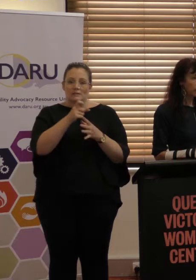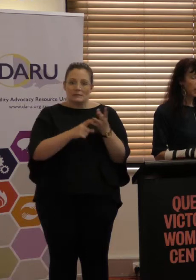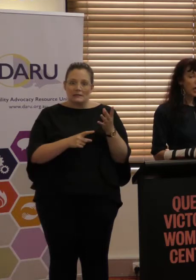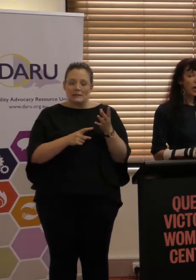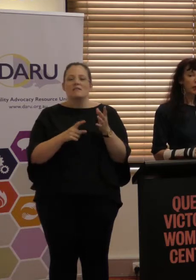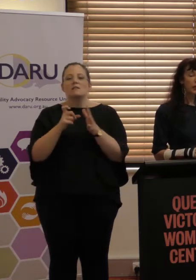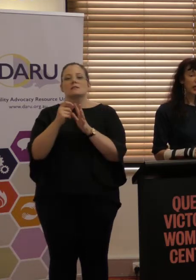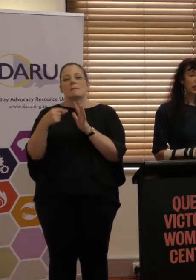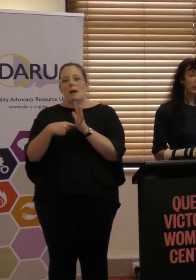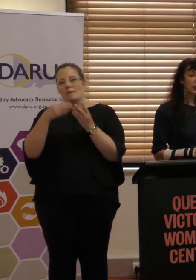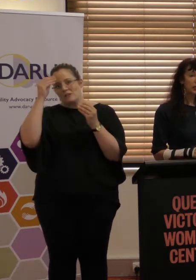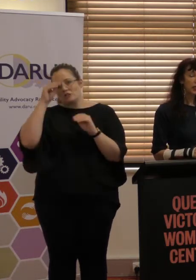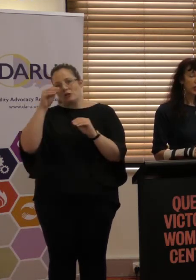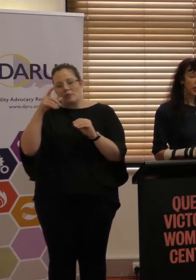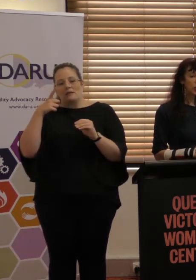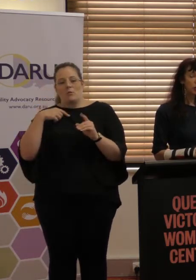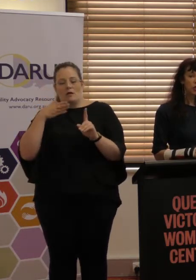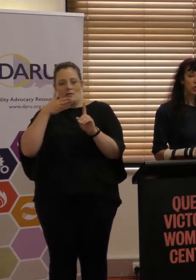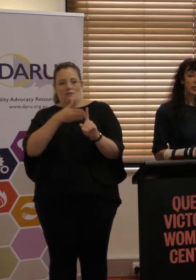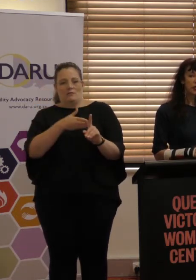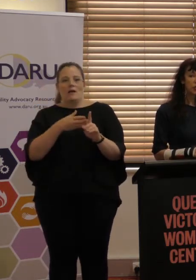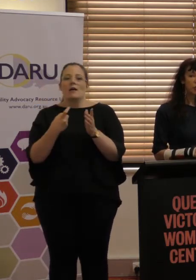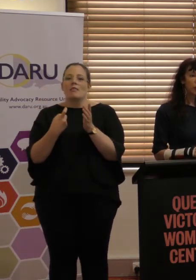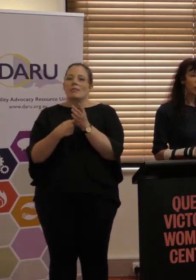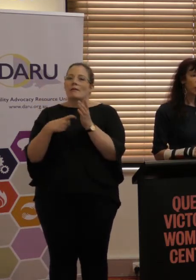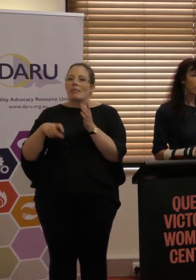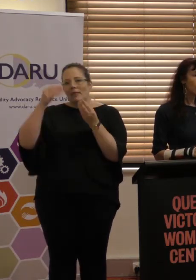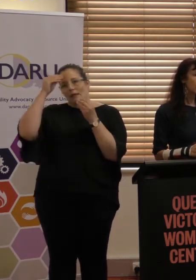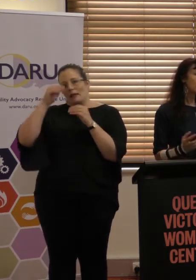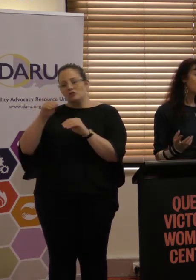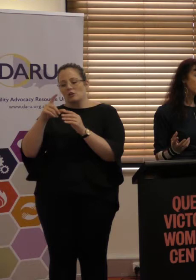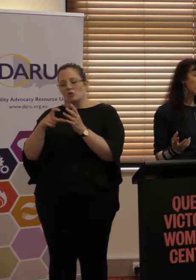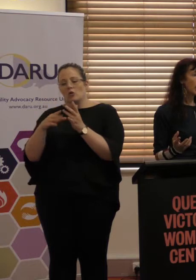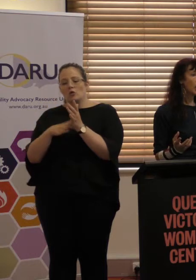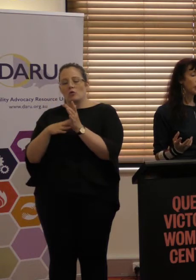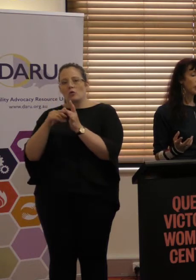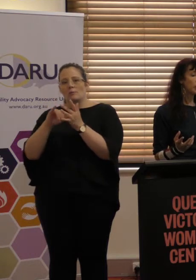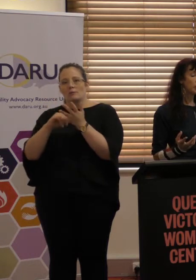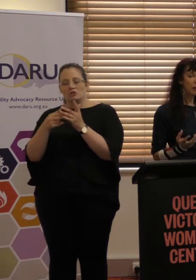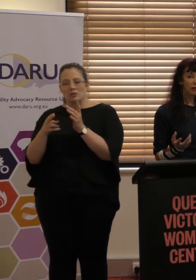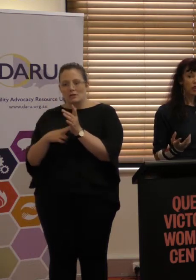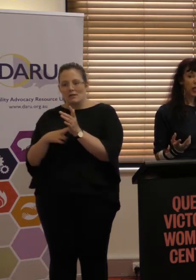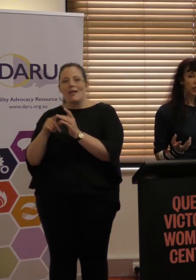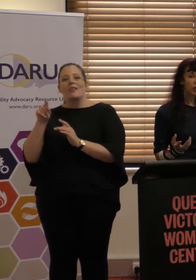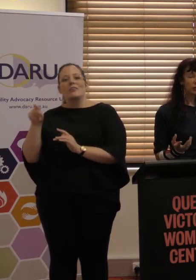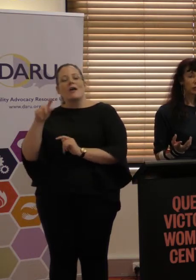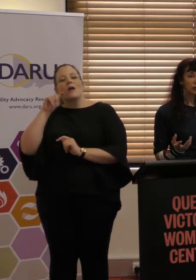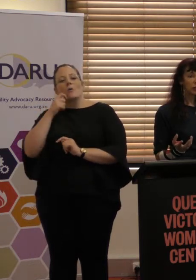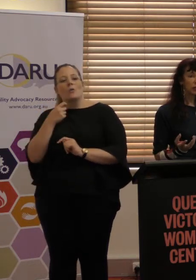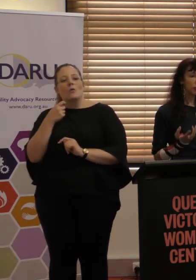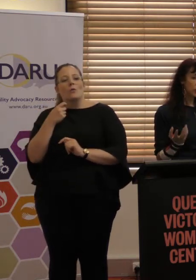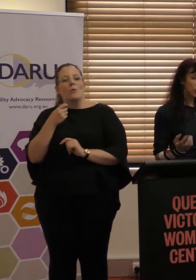on them. The Catholic Education Commission tend to borrow or use Department of